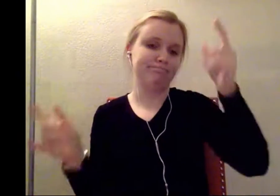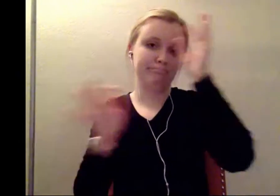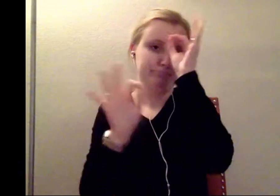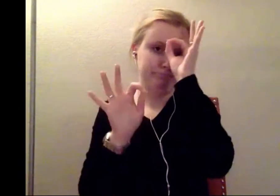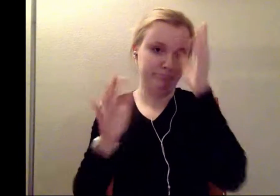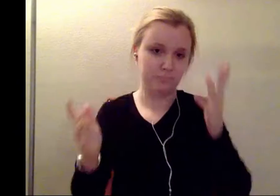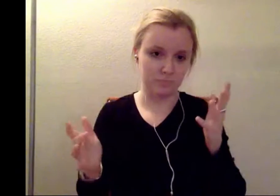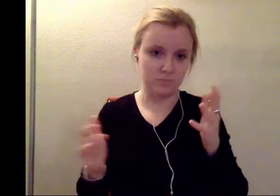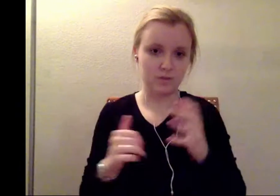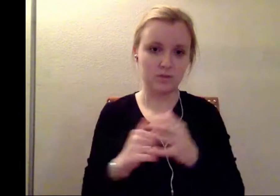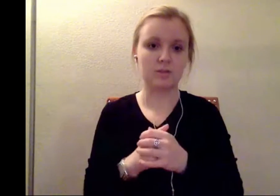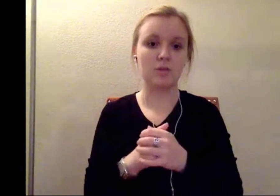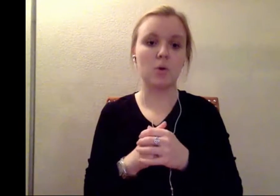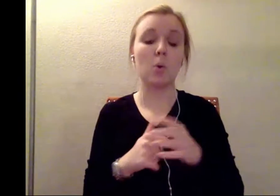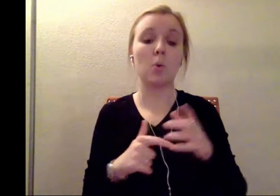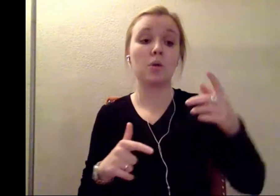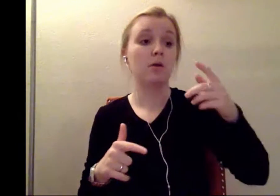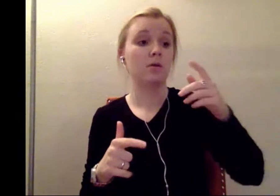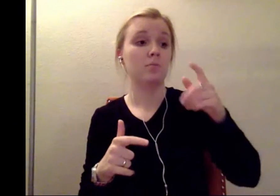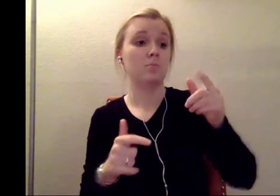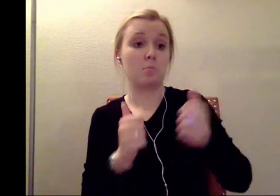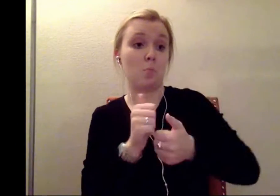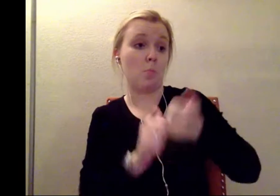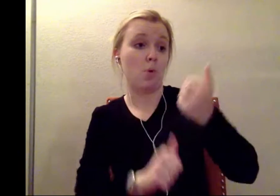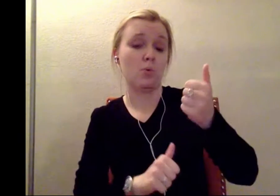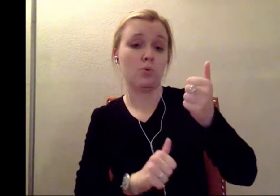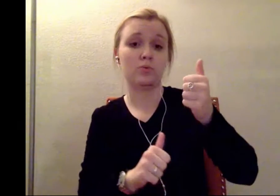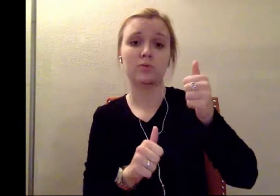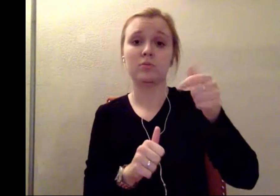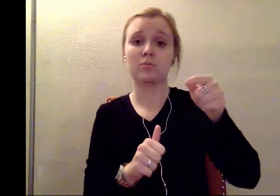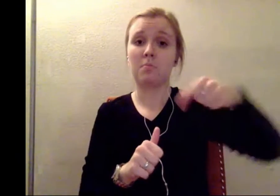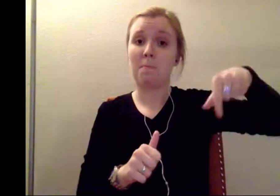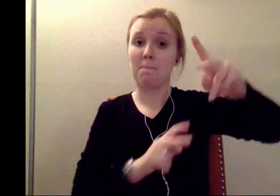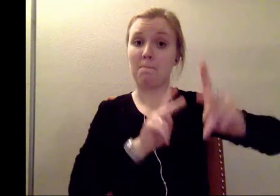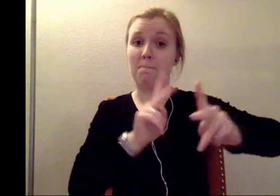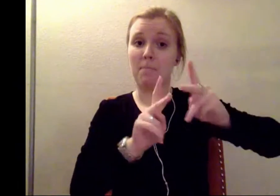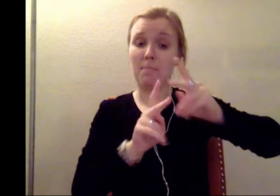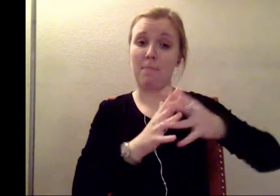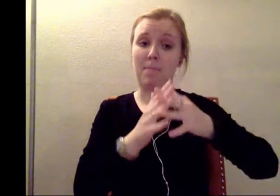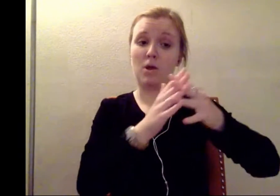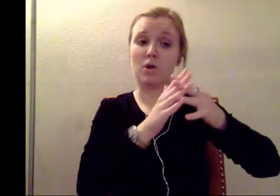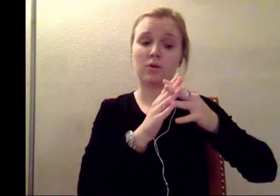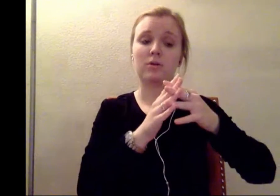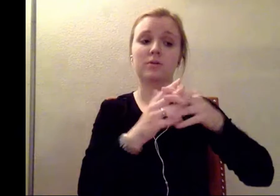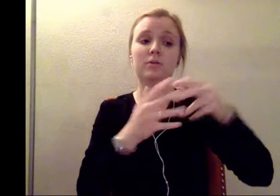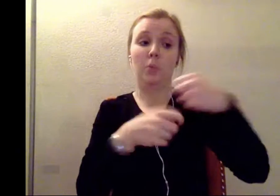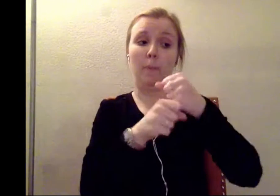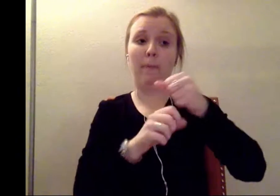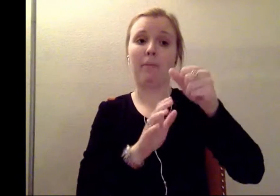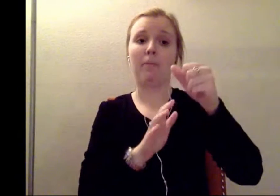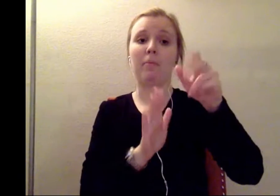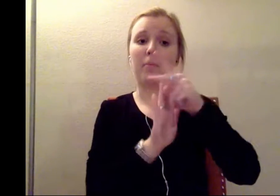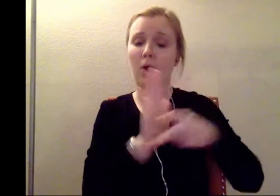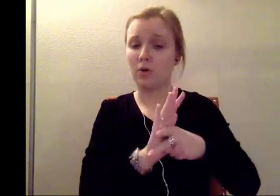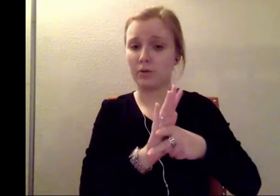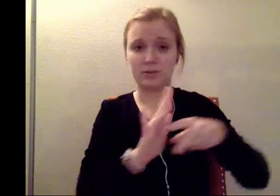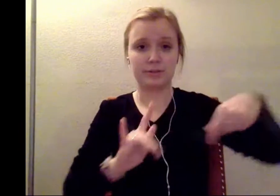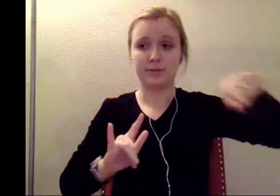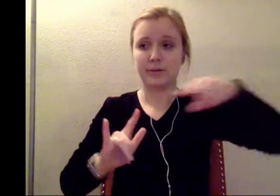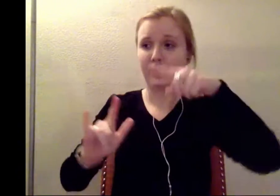American policymakers throughout all these phases I'm going to lecture on today. The idea here is